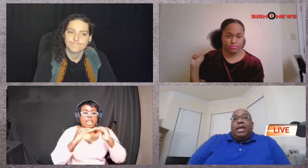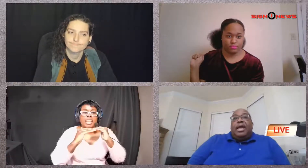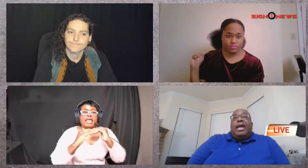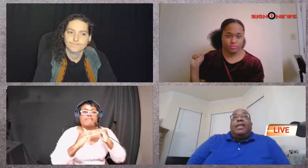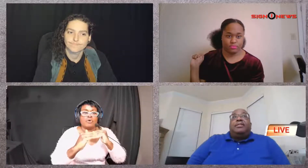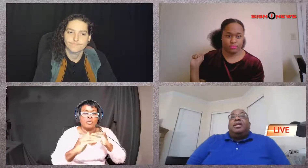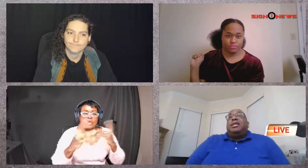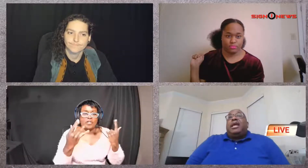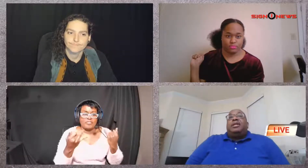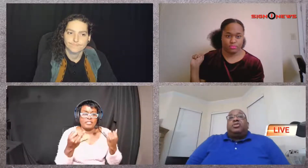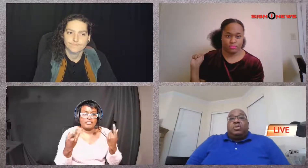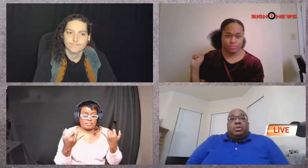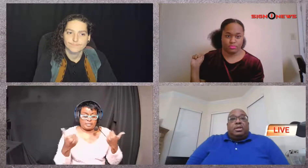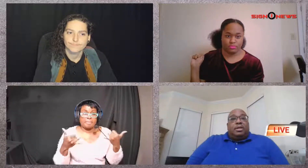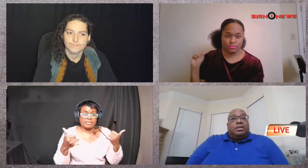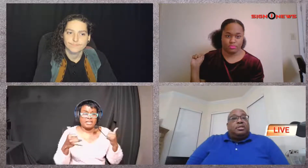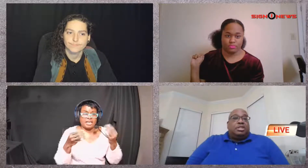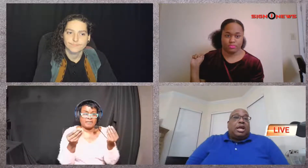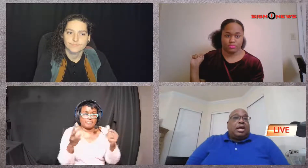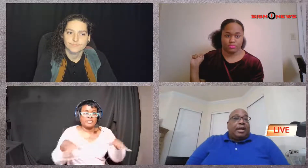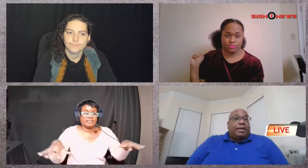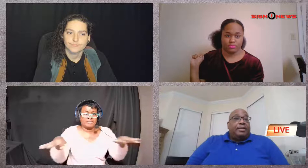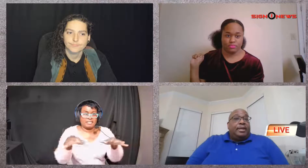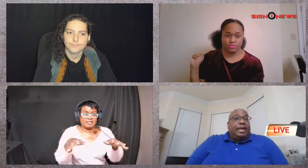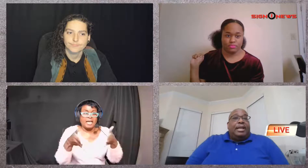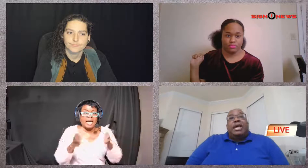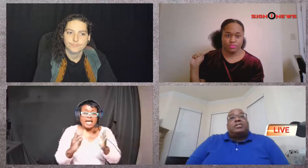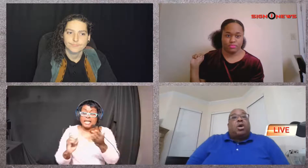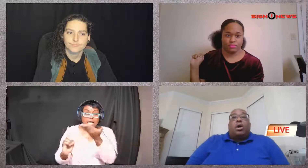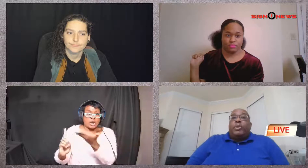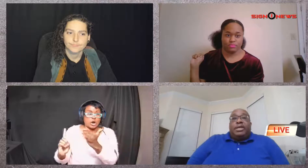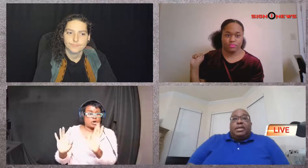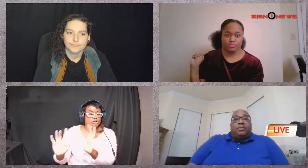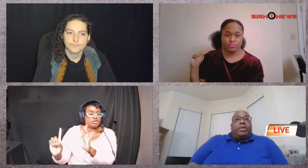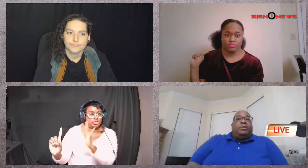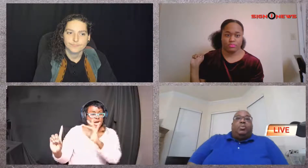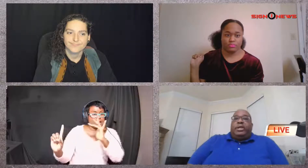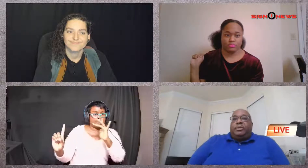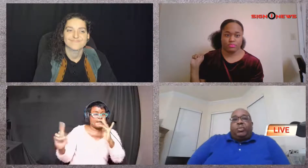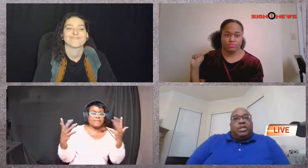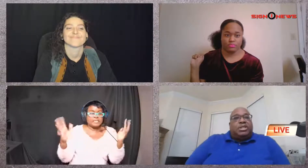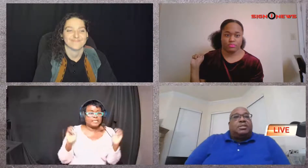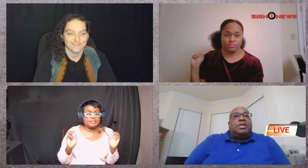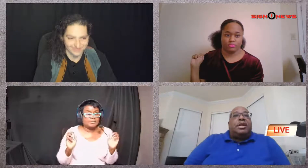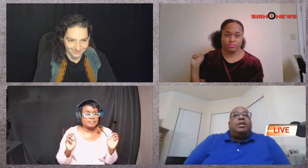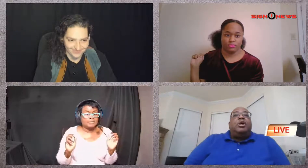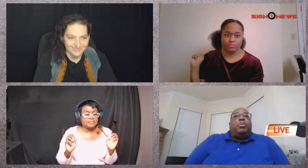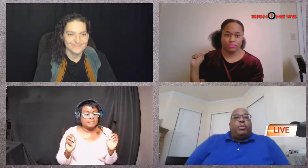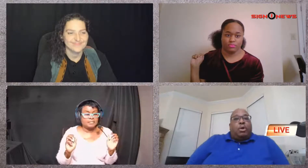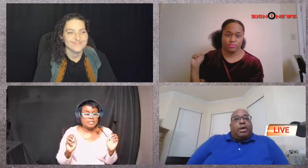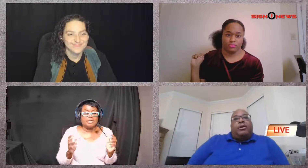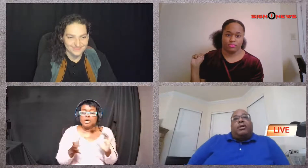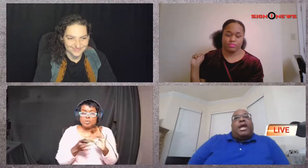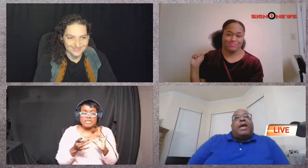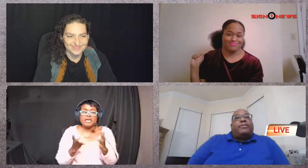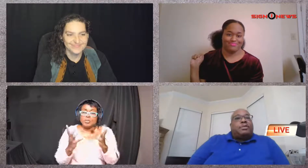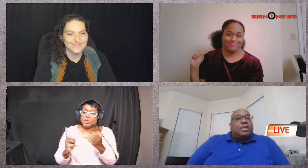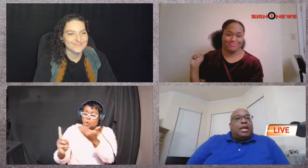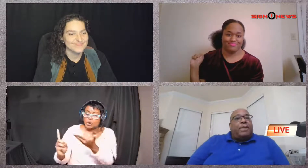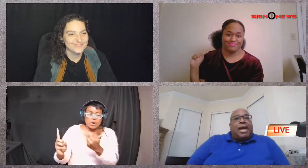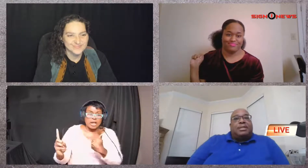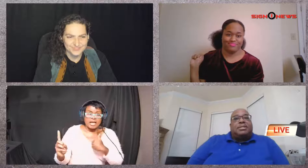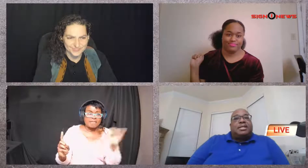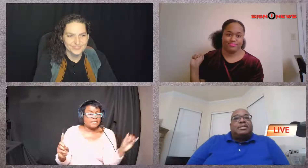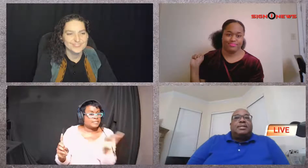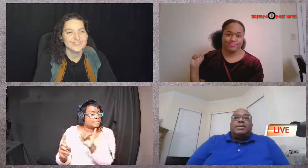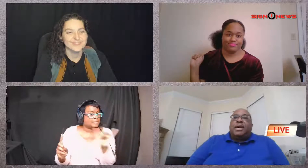field and then let Julia shine. And that's all we did. We just said we wanted her to have the